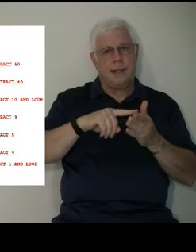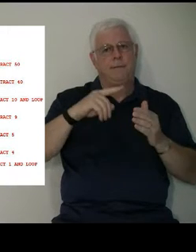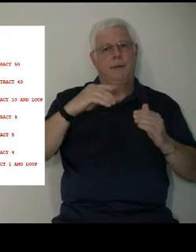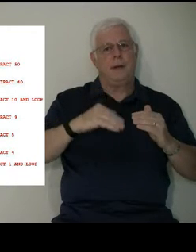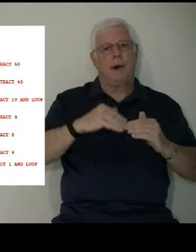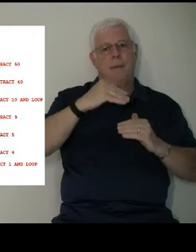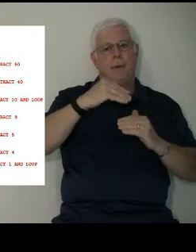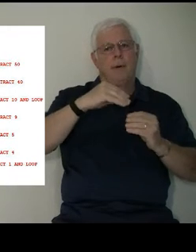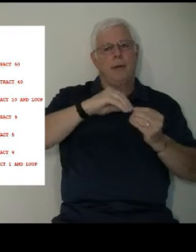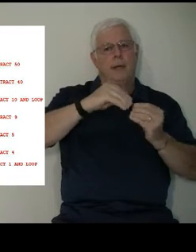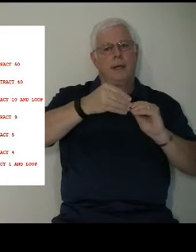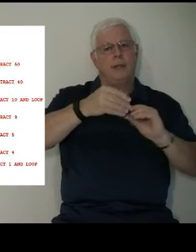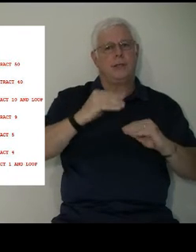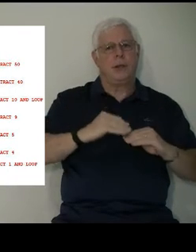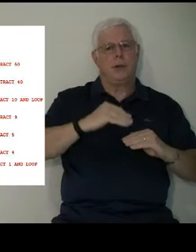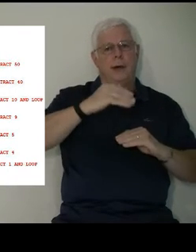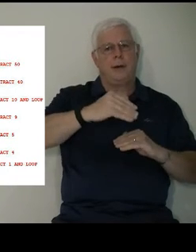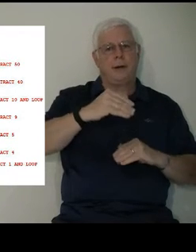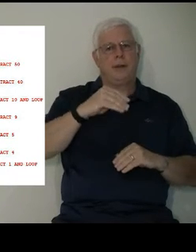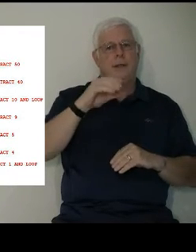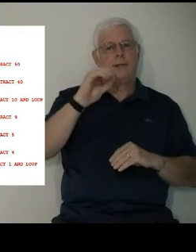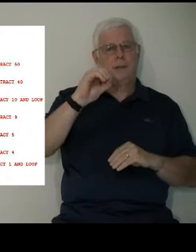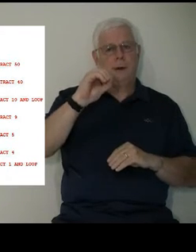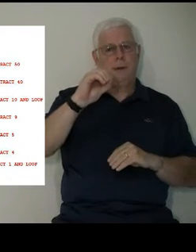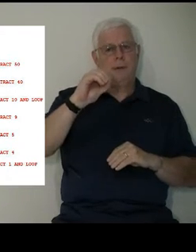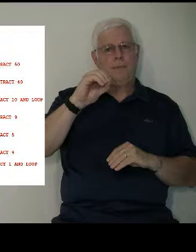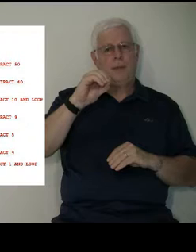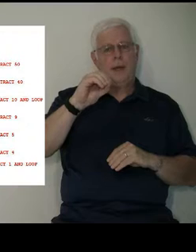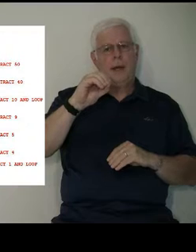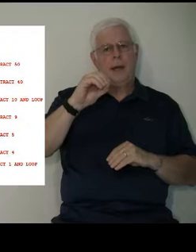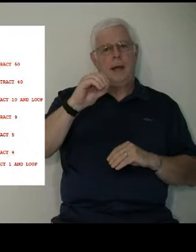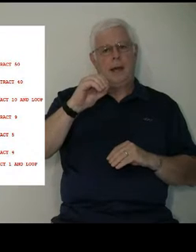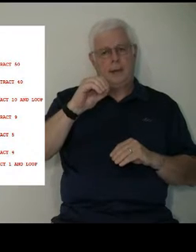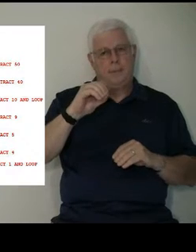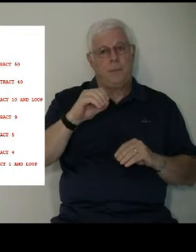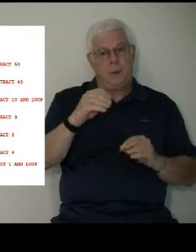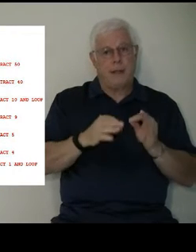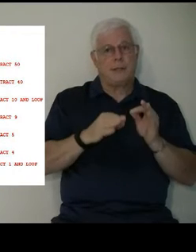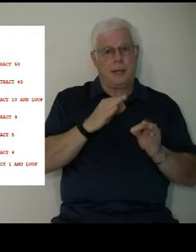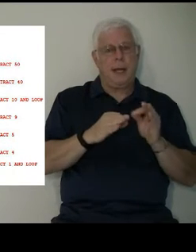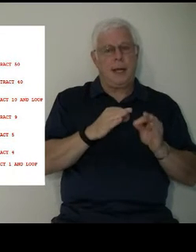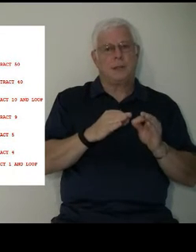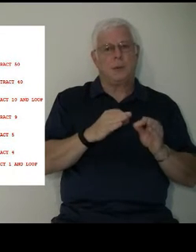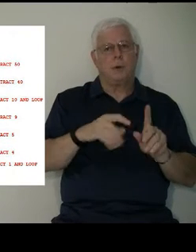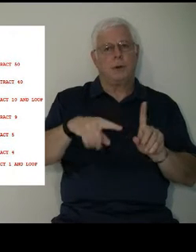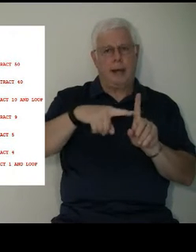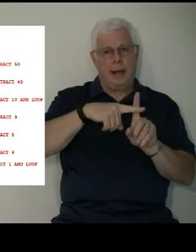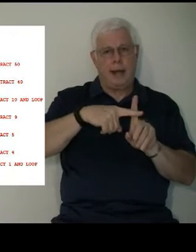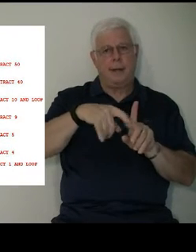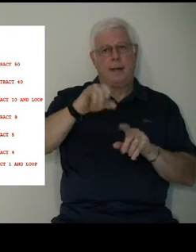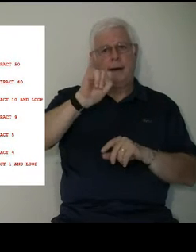if the number is greater than 0. And if that's the case, we're going to concatenate an